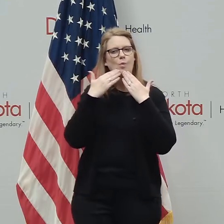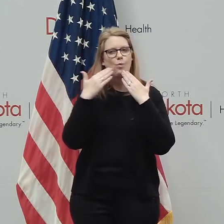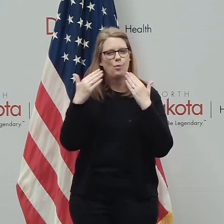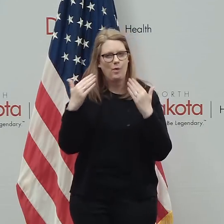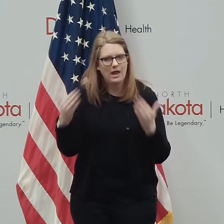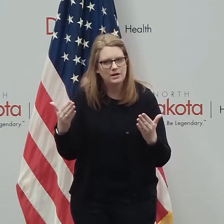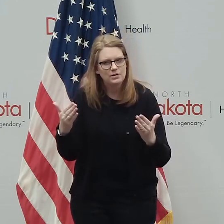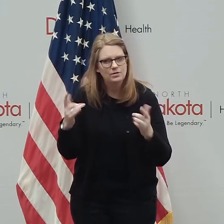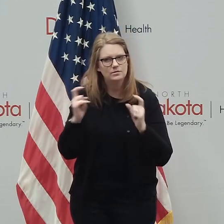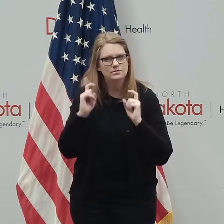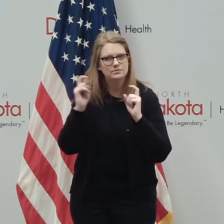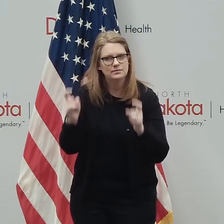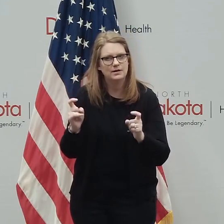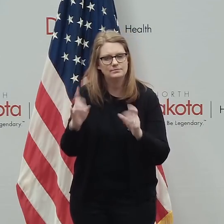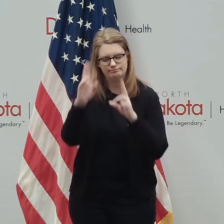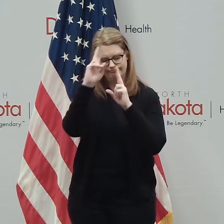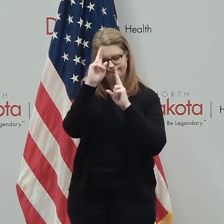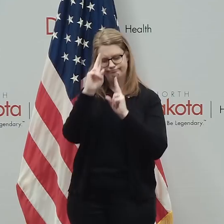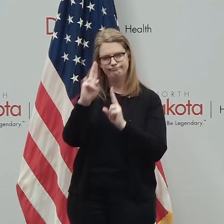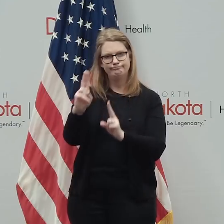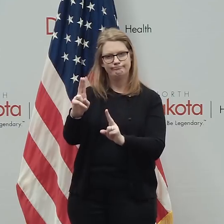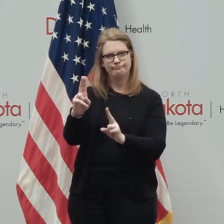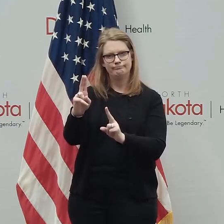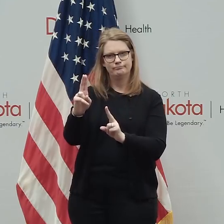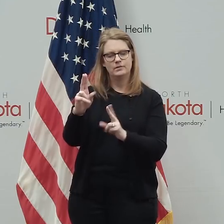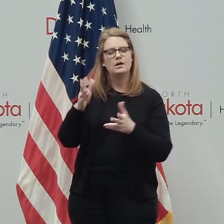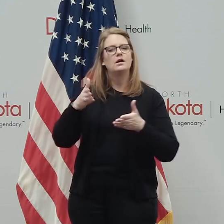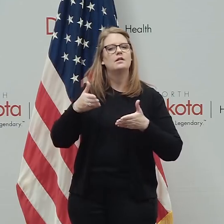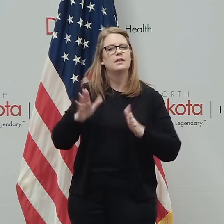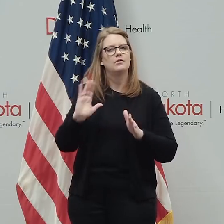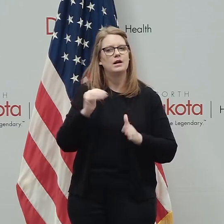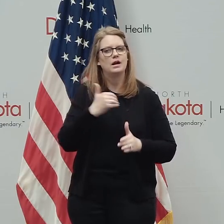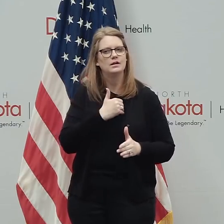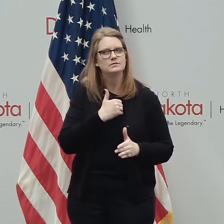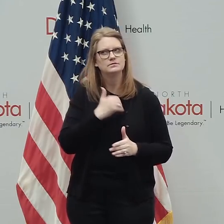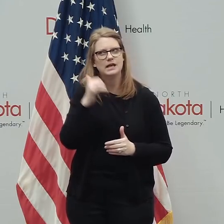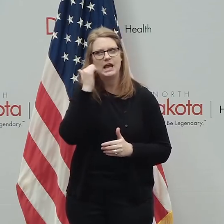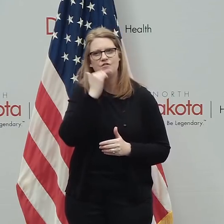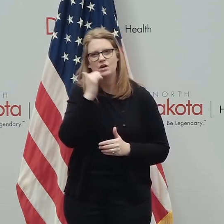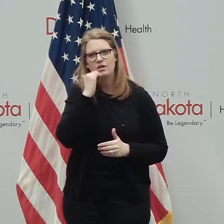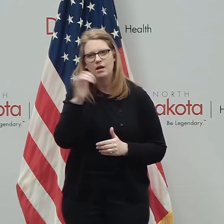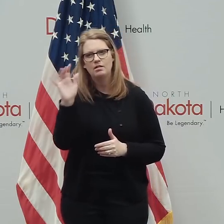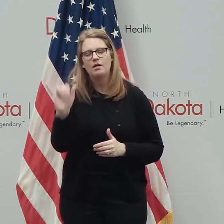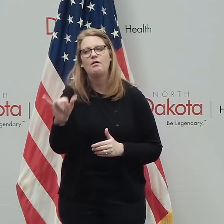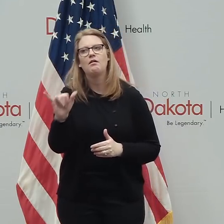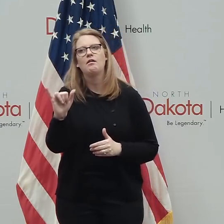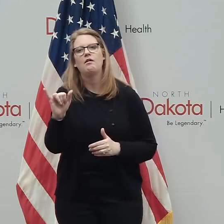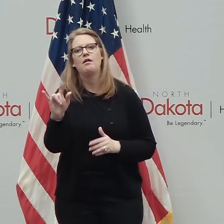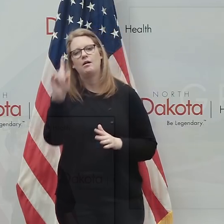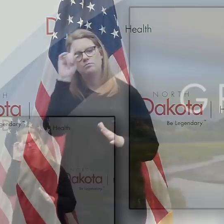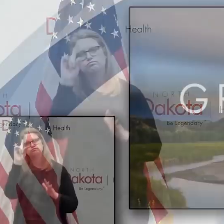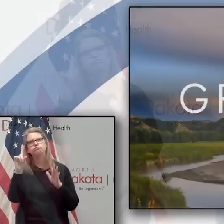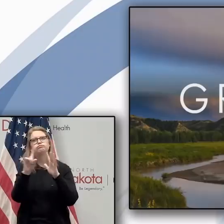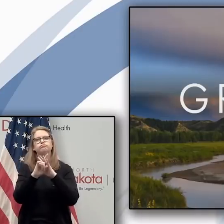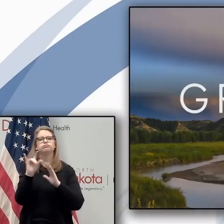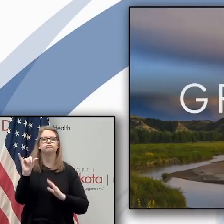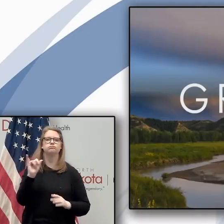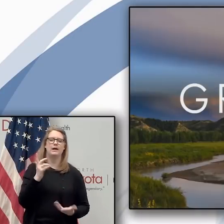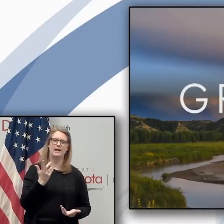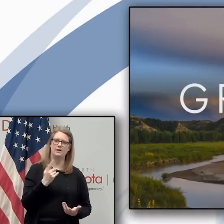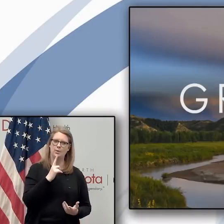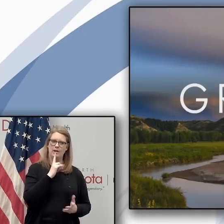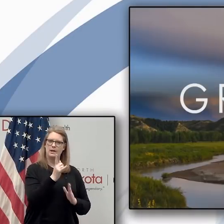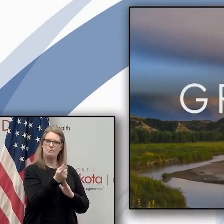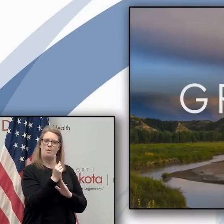"Gratitude bestows reverence, allowing us to encounter everyday epiphanies, whose transcendent moments of awe that